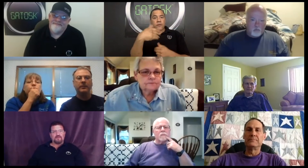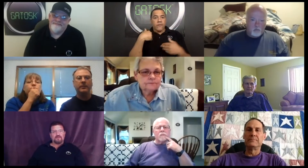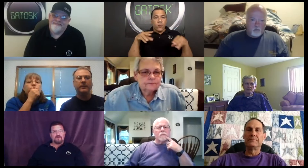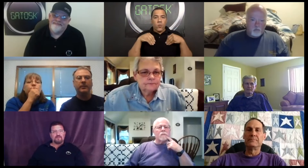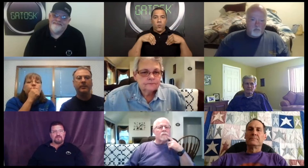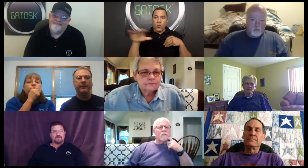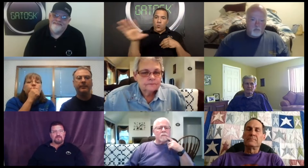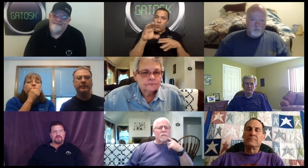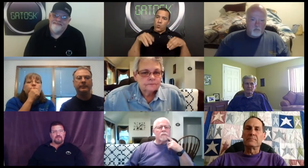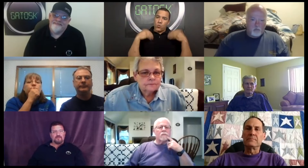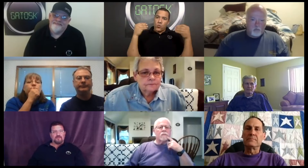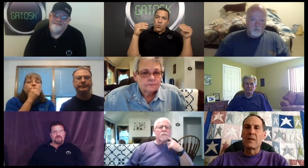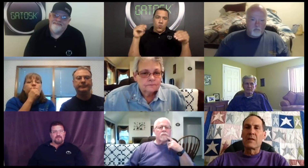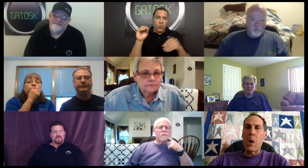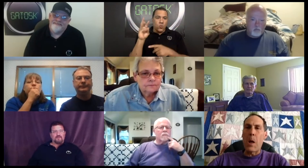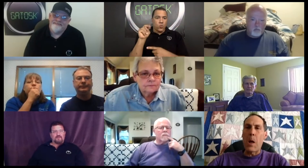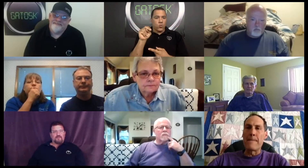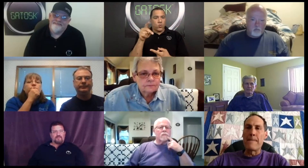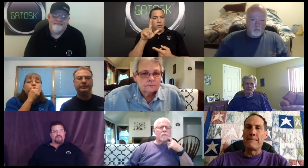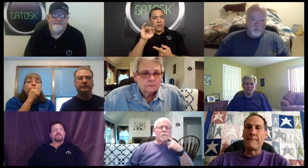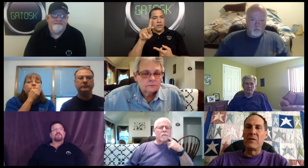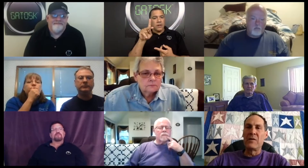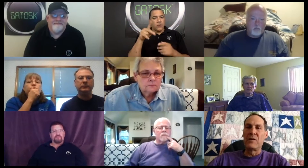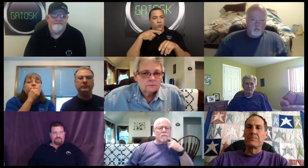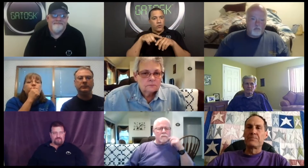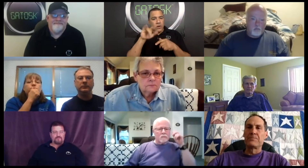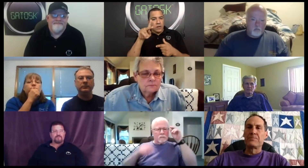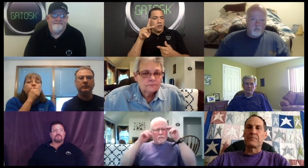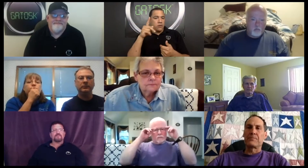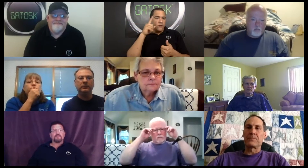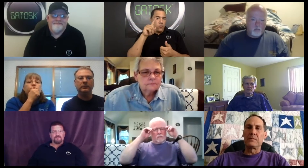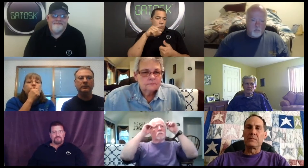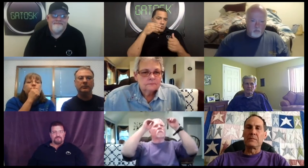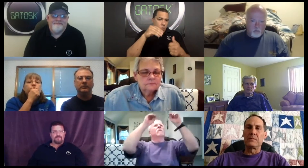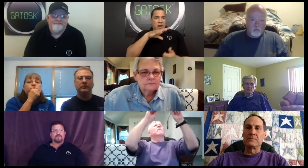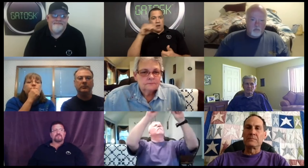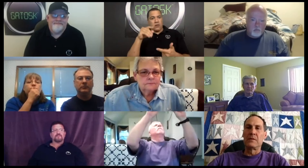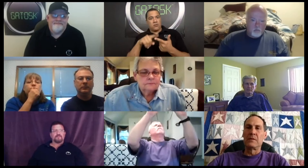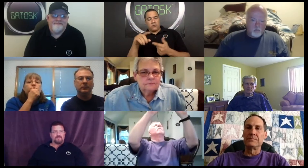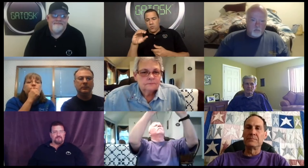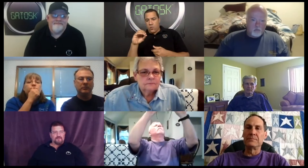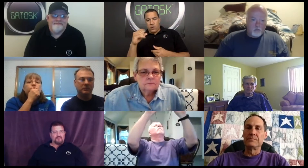not free. It costs money. You guys own your own stores. So a link that connects you to the store and